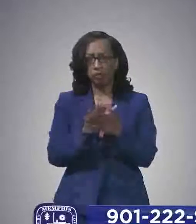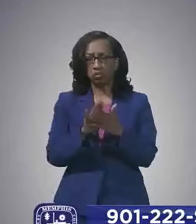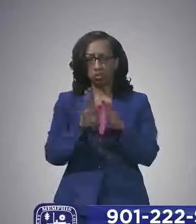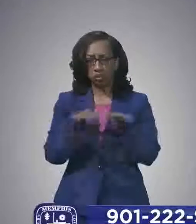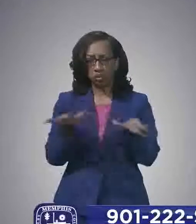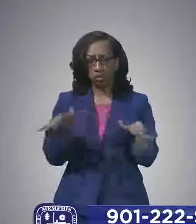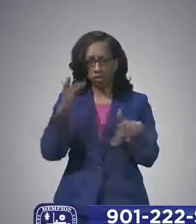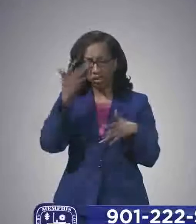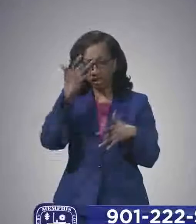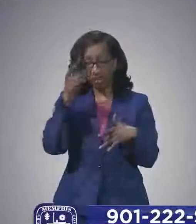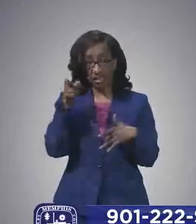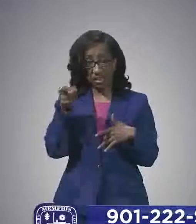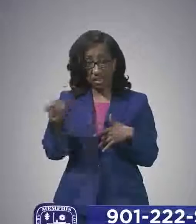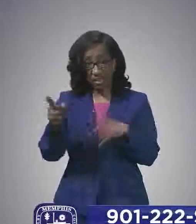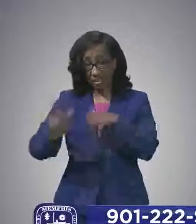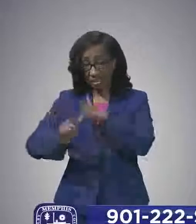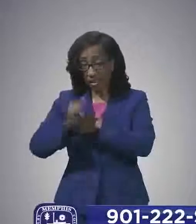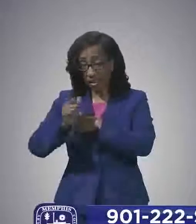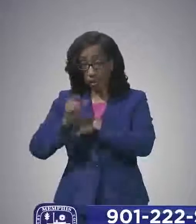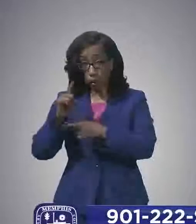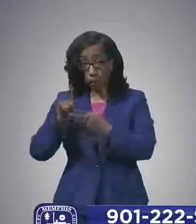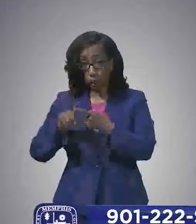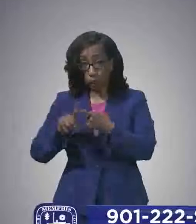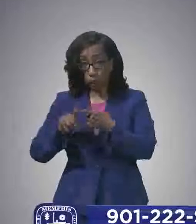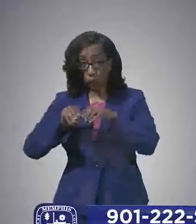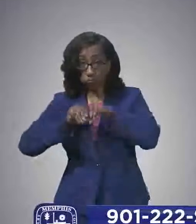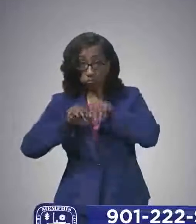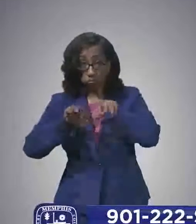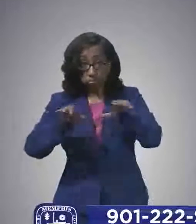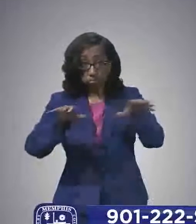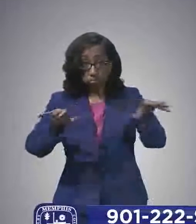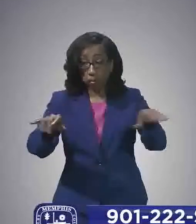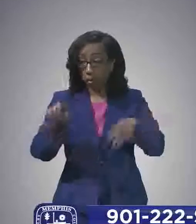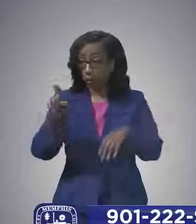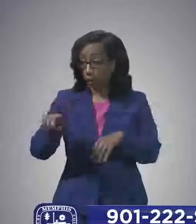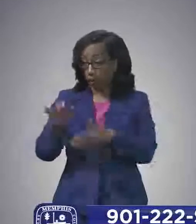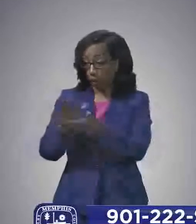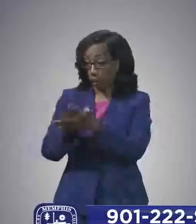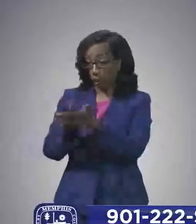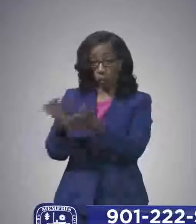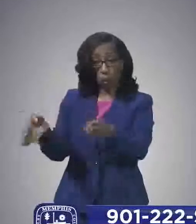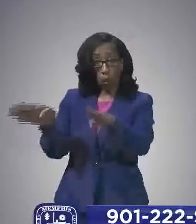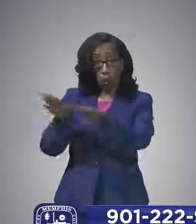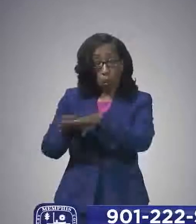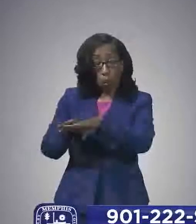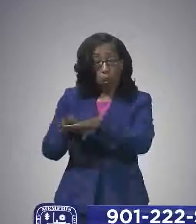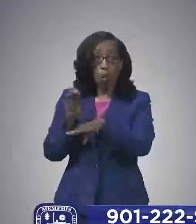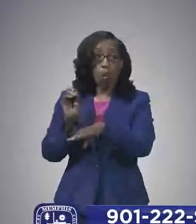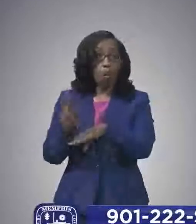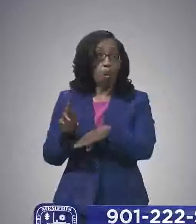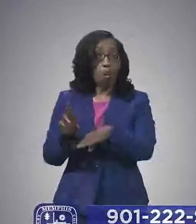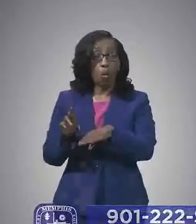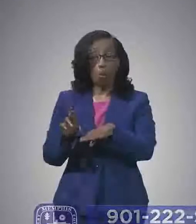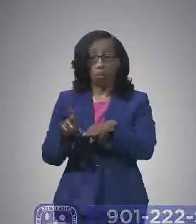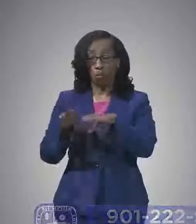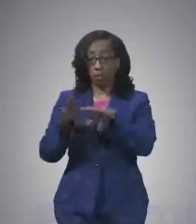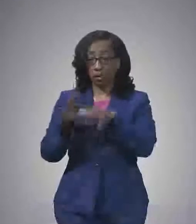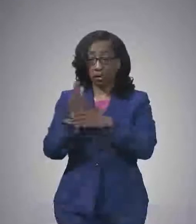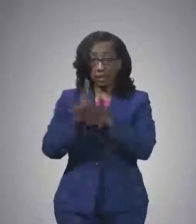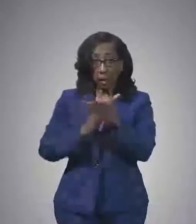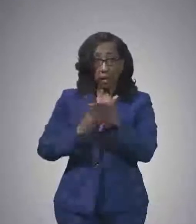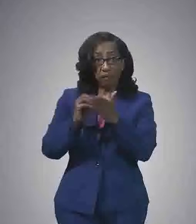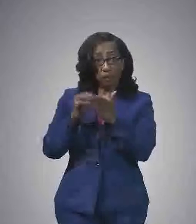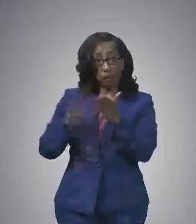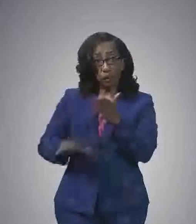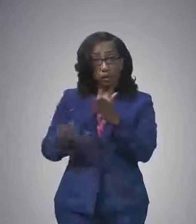is a threat to the public health and whether it would need to be closed or whether we would just need to quarantine pods of students.